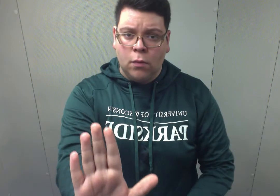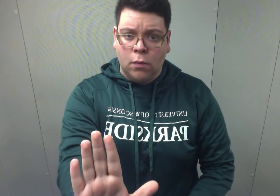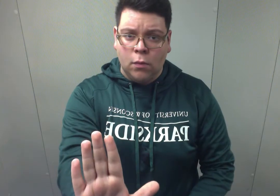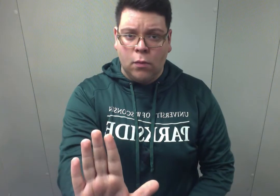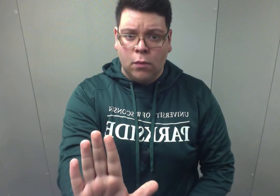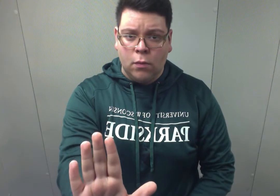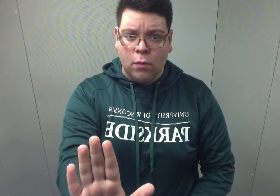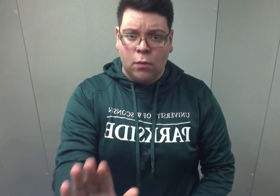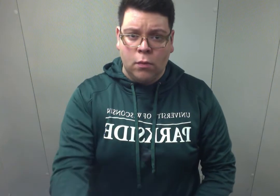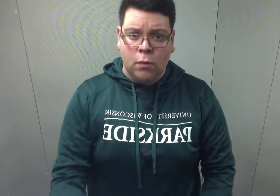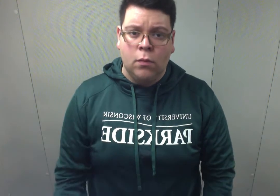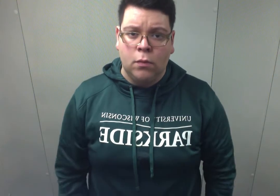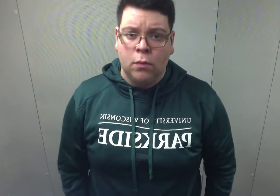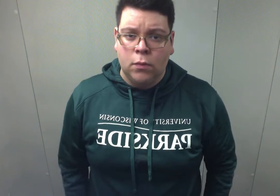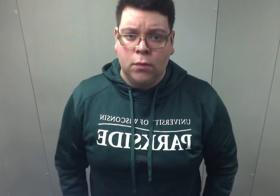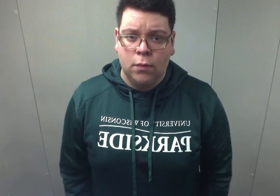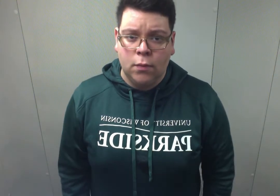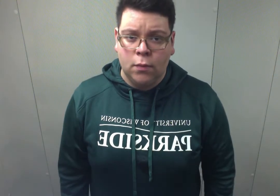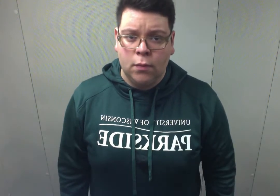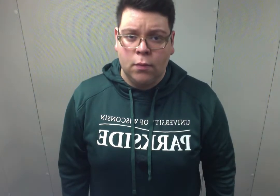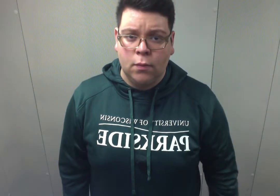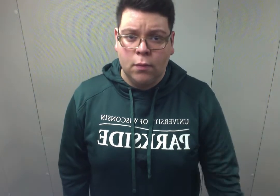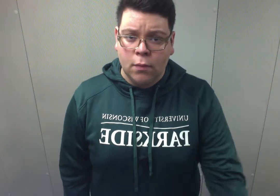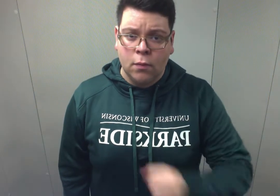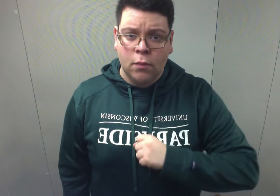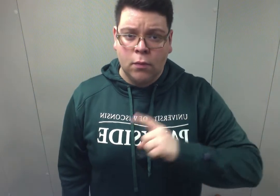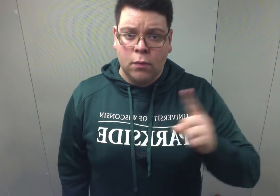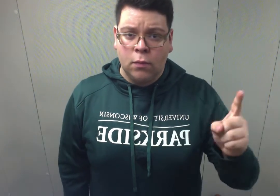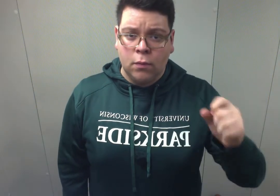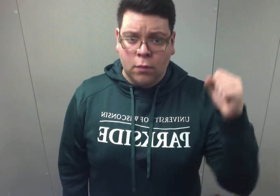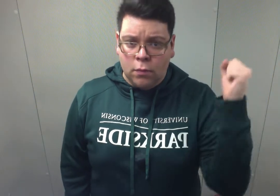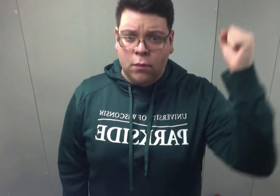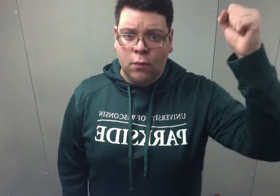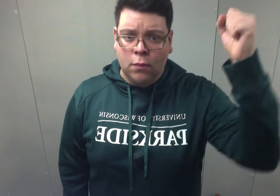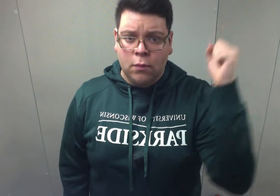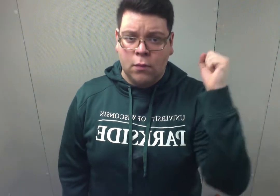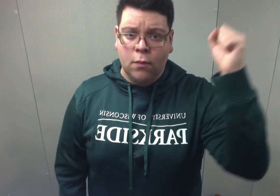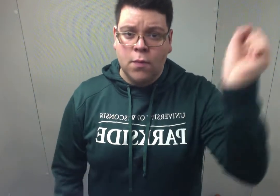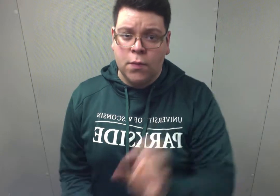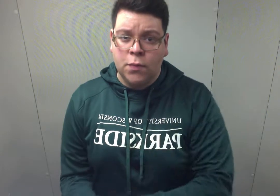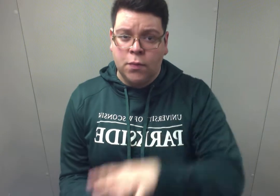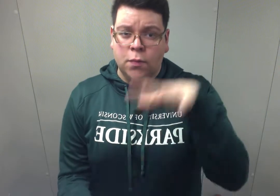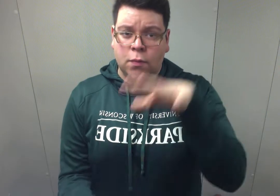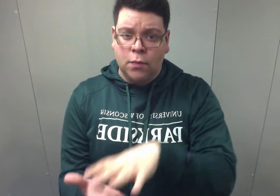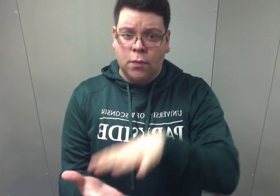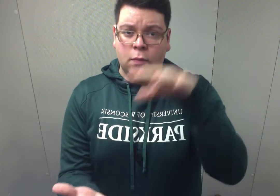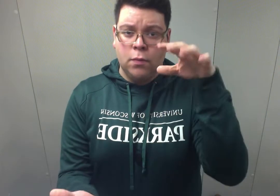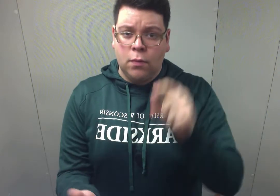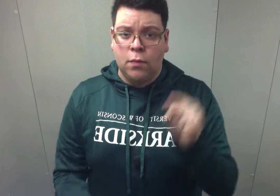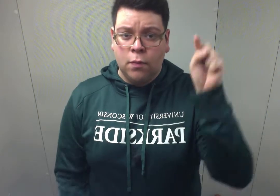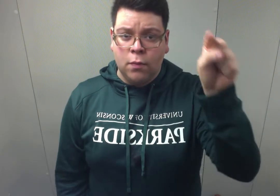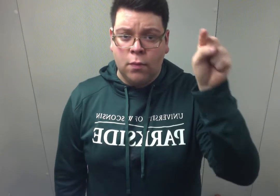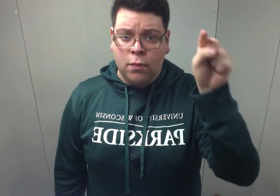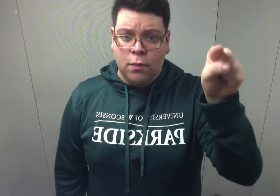I'm the one for a good time, car phones blowin' up, ringin' my